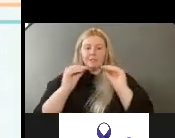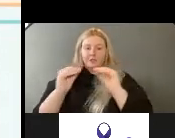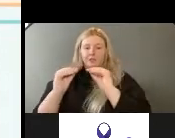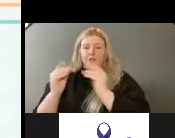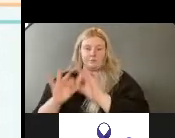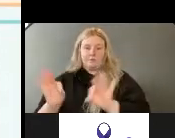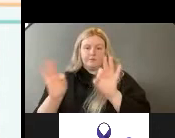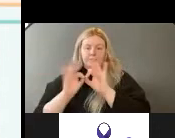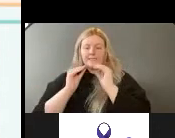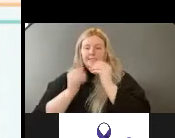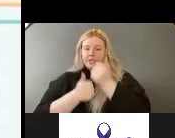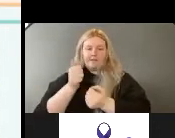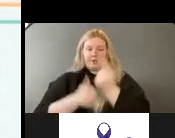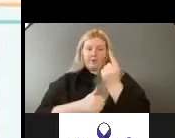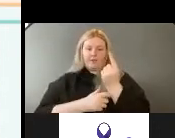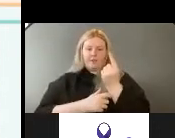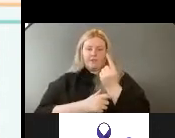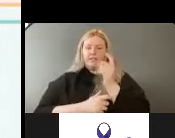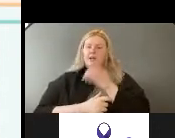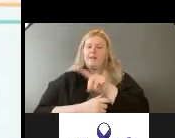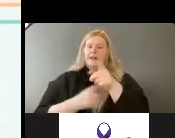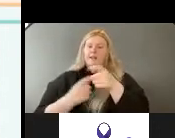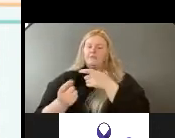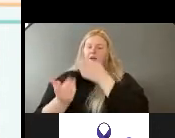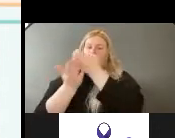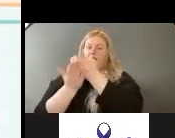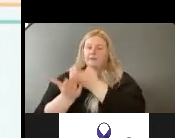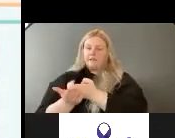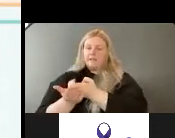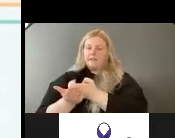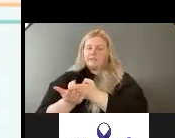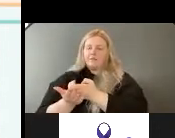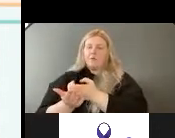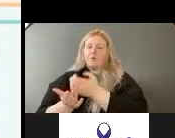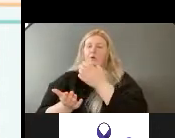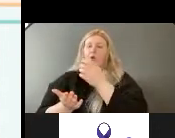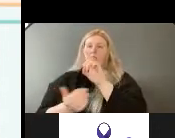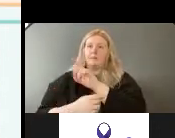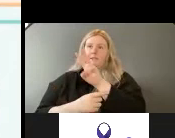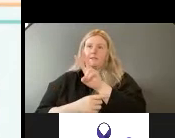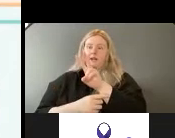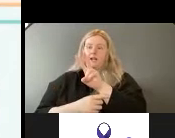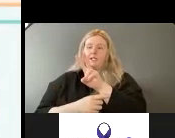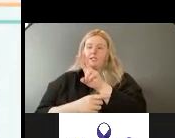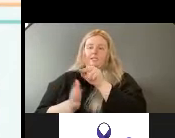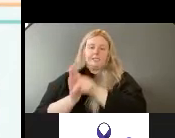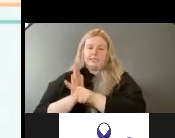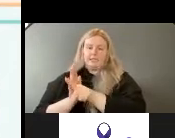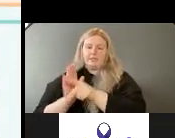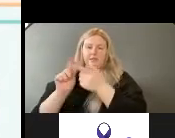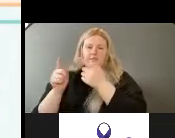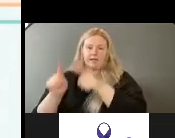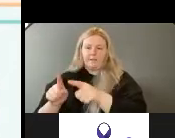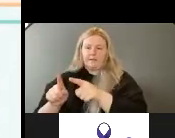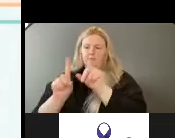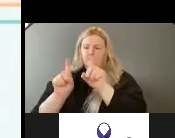This comes out of an evidence base on domestic homicide death reviews. It's always the people right around the family who know what's